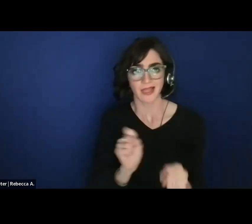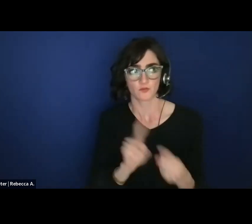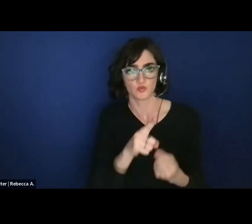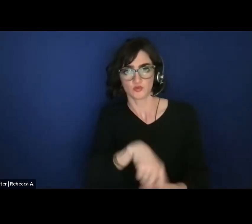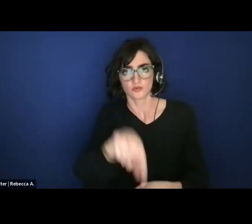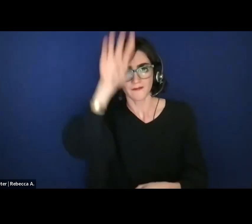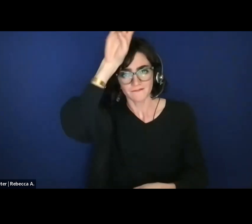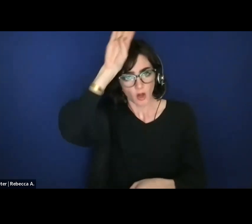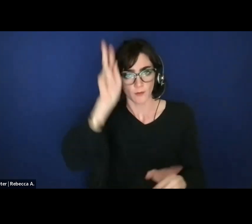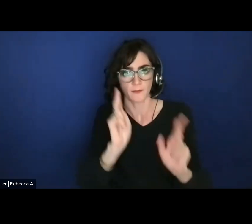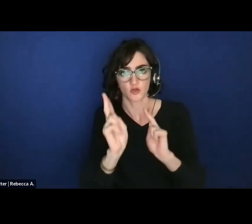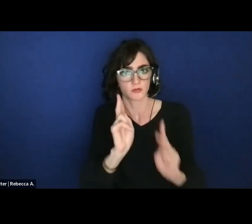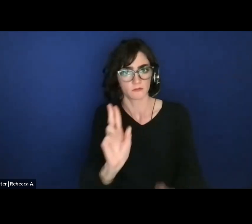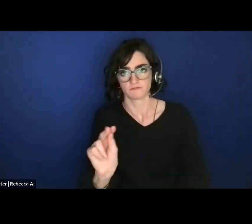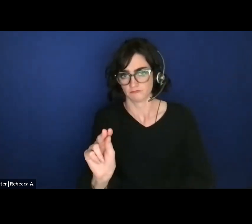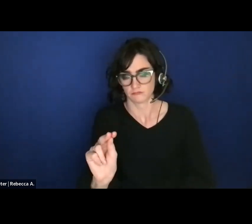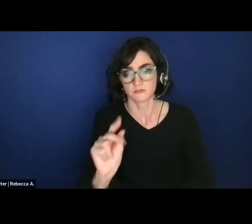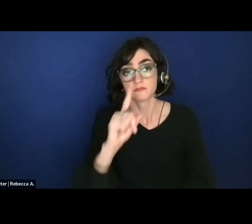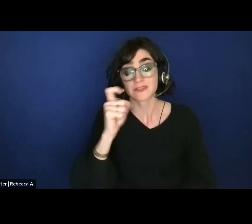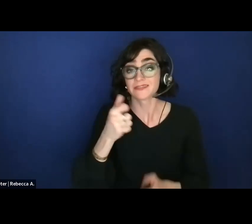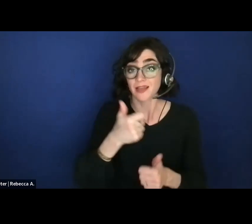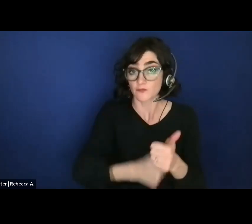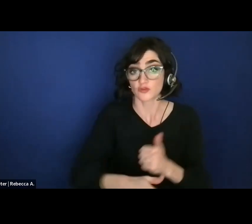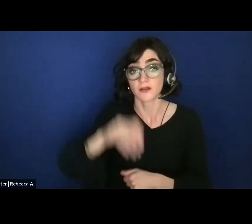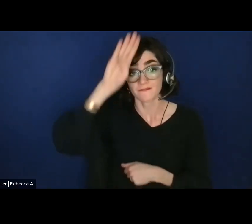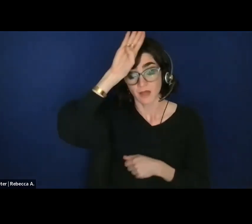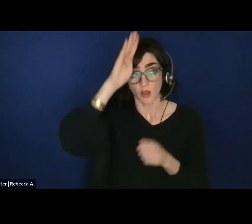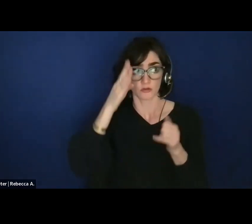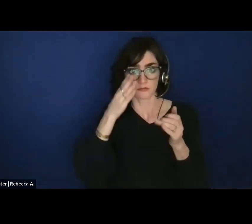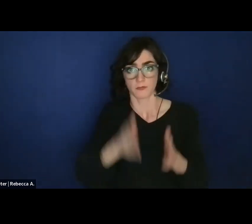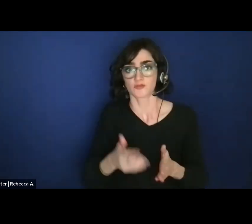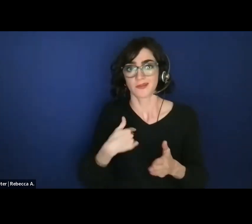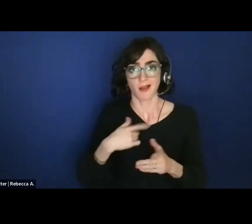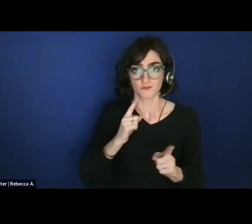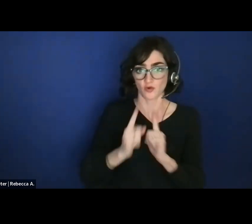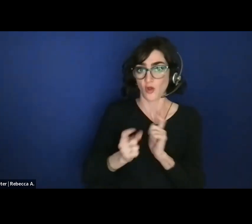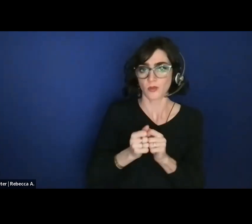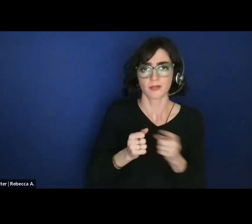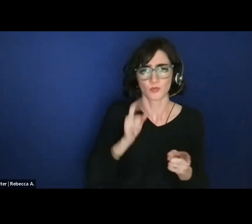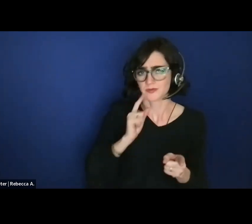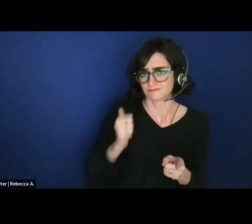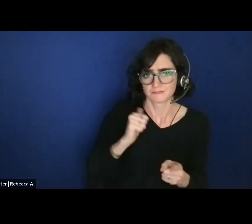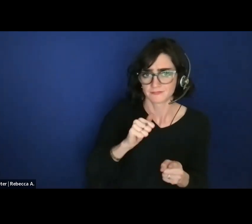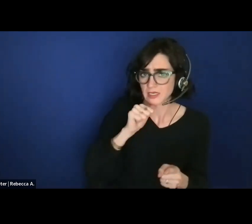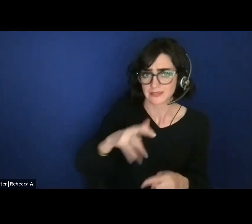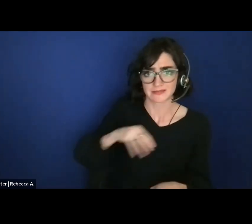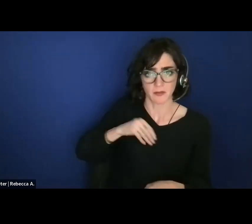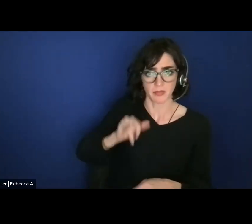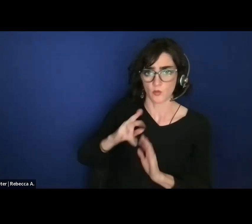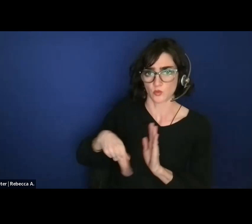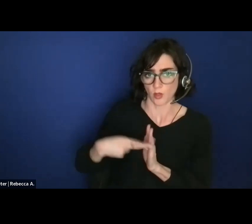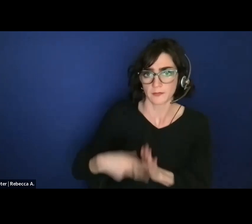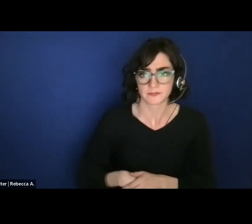fire personnel, because every fire person that I've spoken to would not accept that role. Got it.